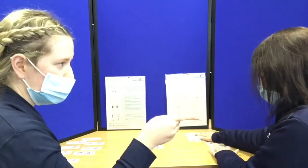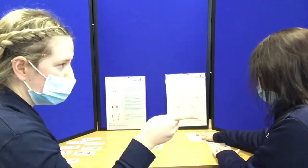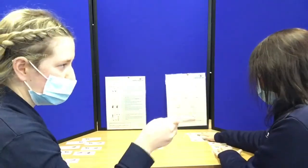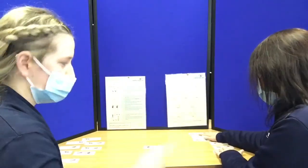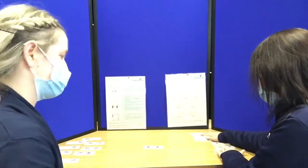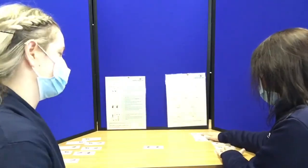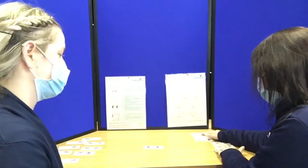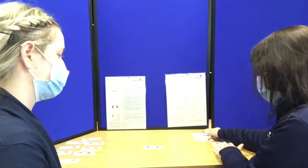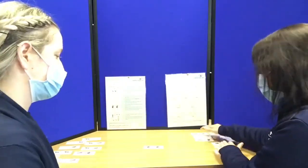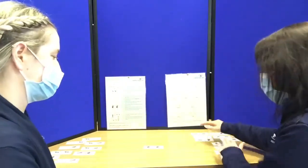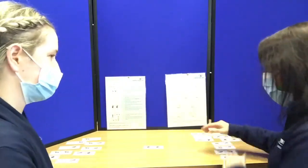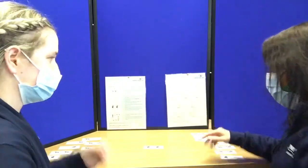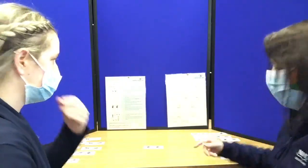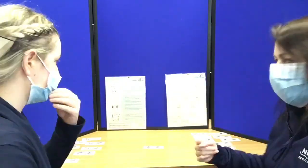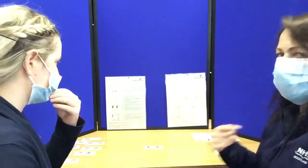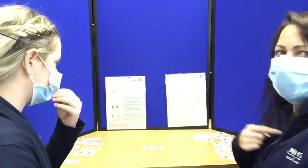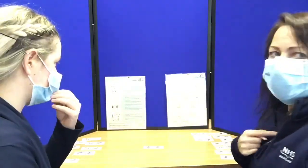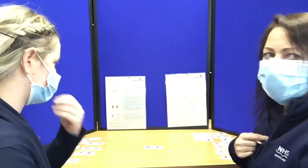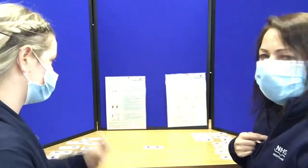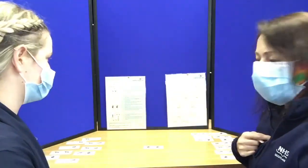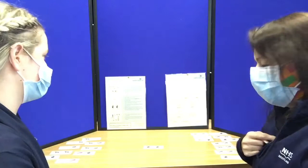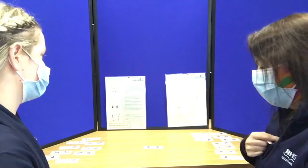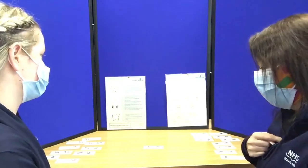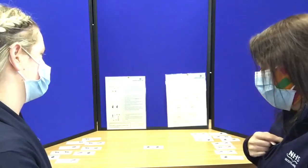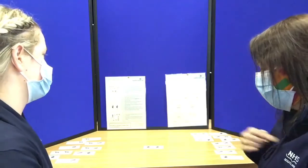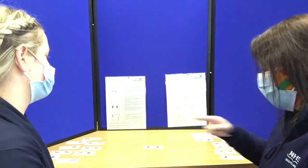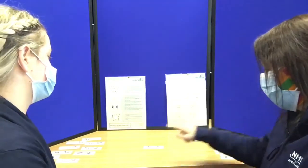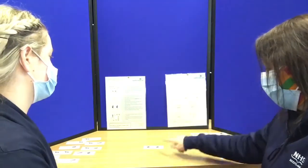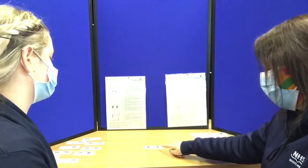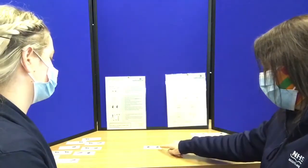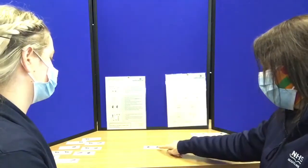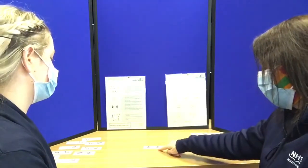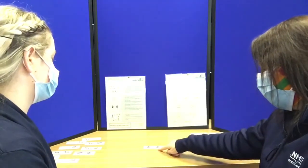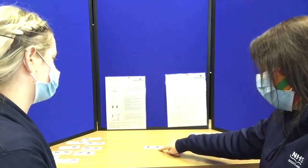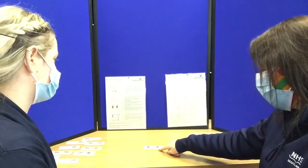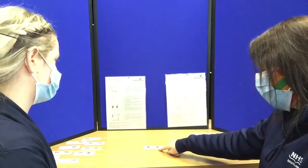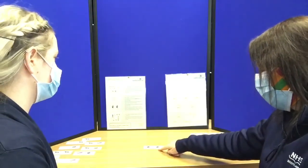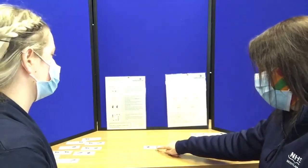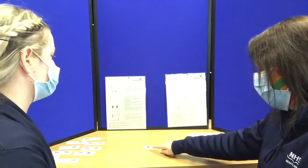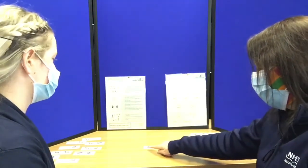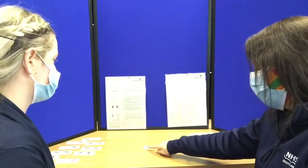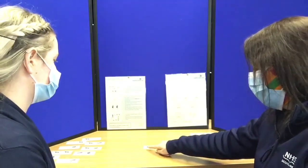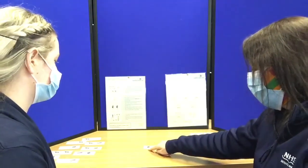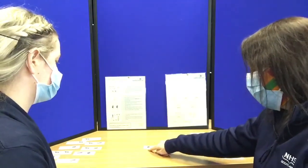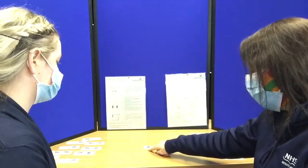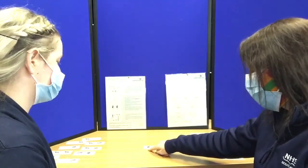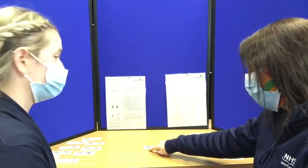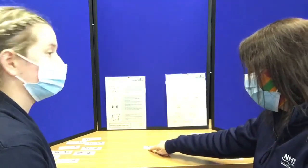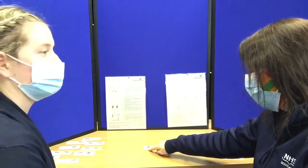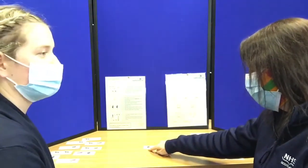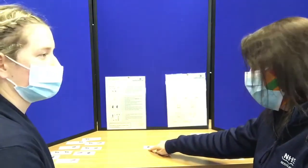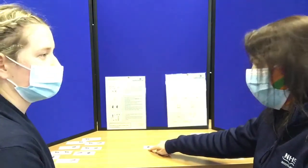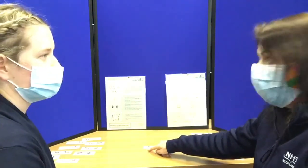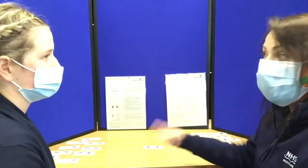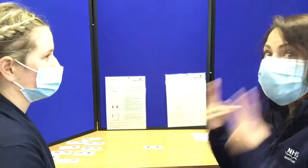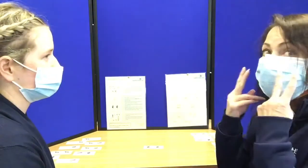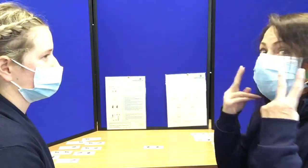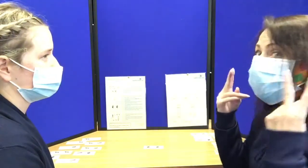turn. So I need a cat or a cat. I need a